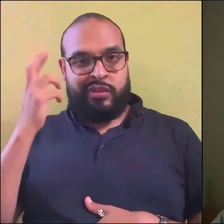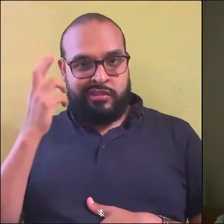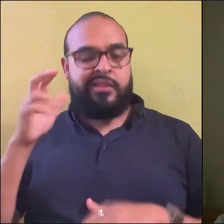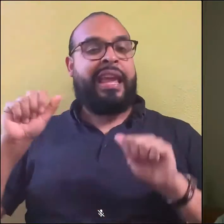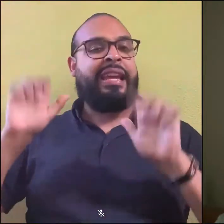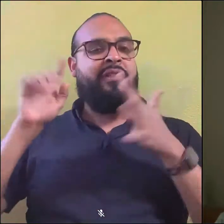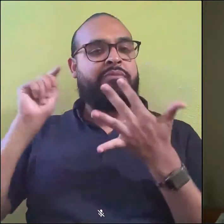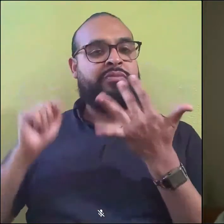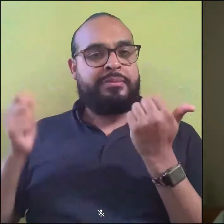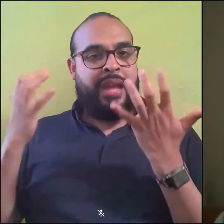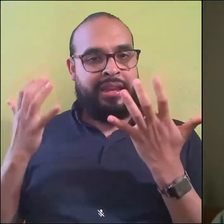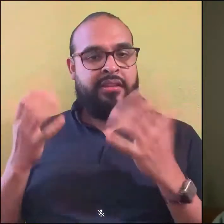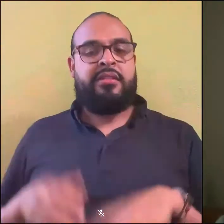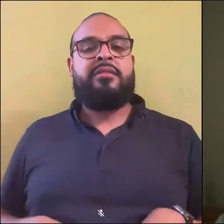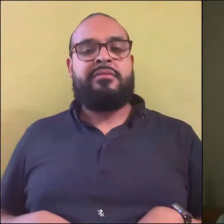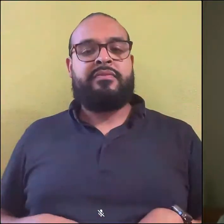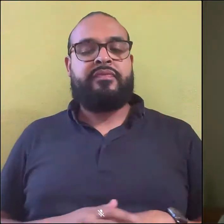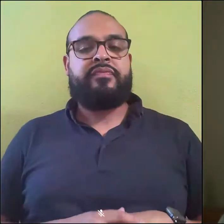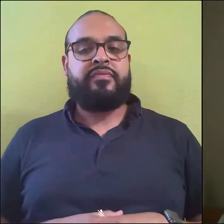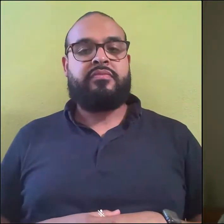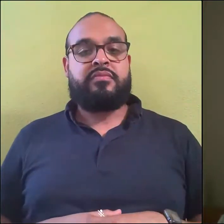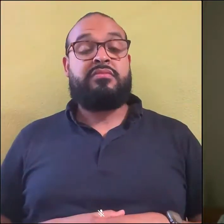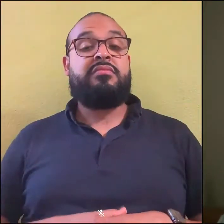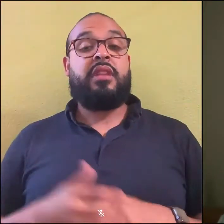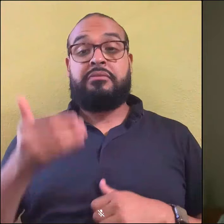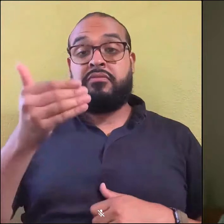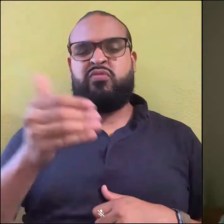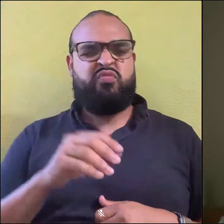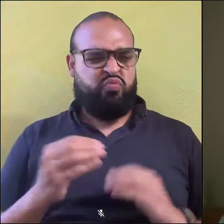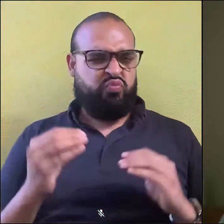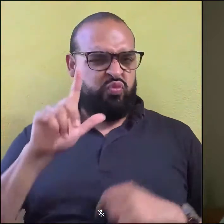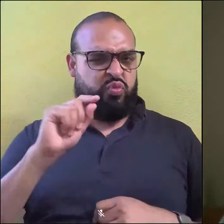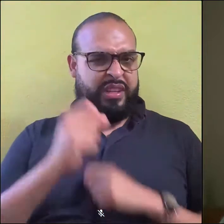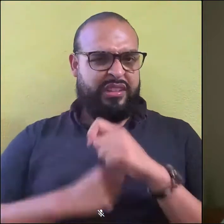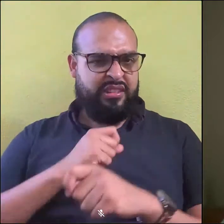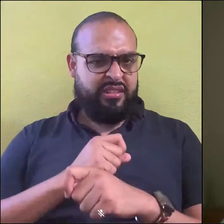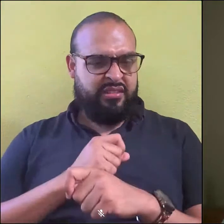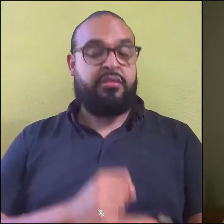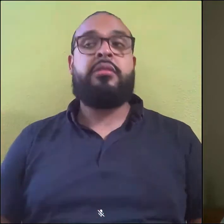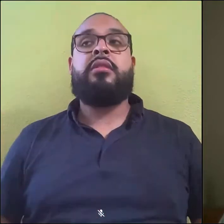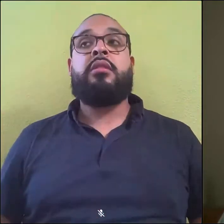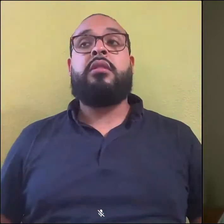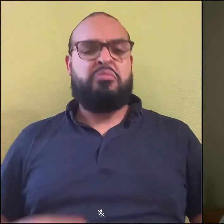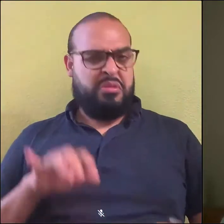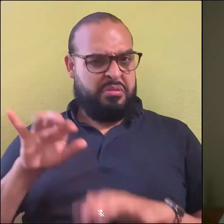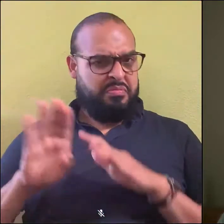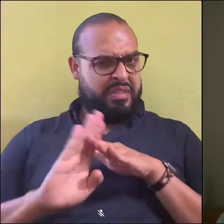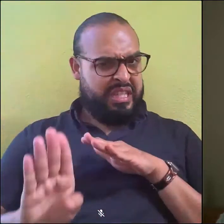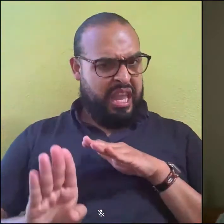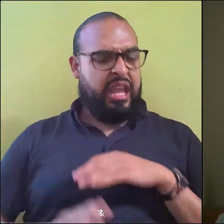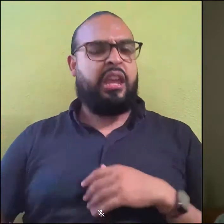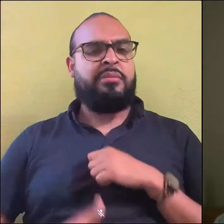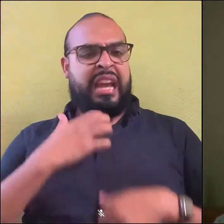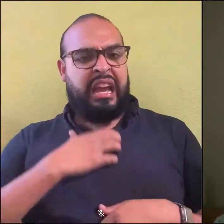Fast forward 20 more years within that time frame to escape the kind of poverty and hunger that is the result of leaving